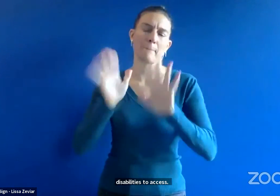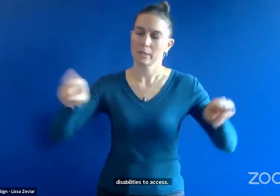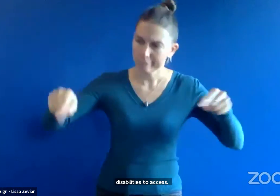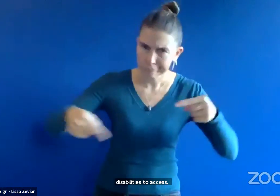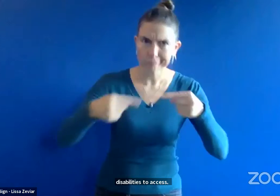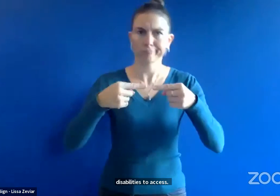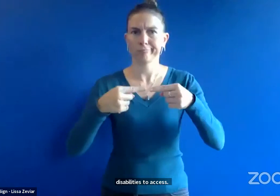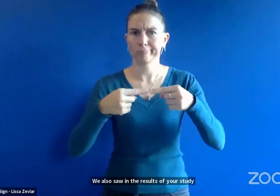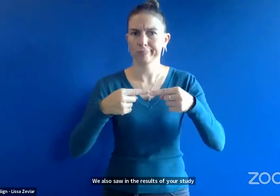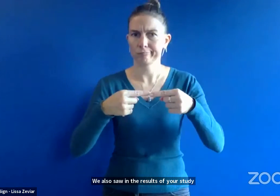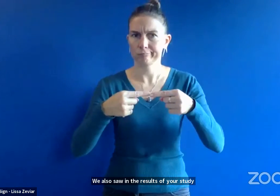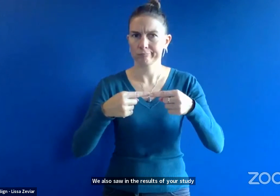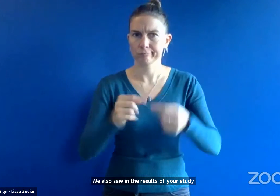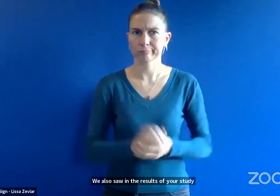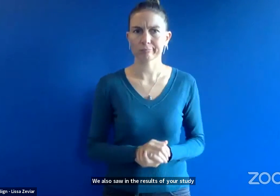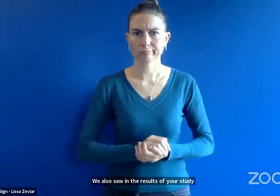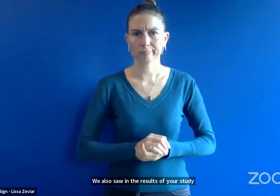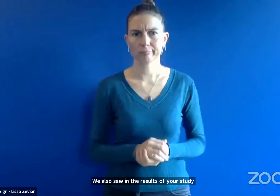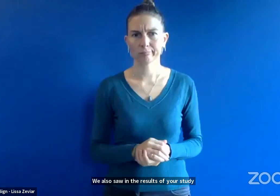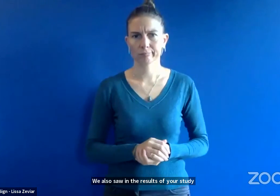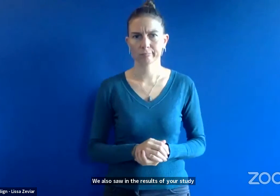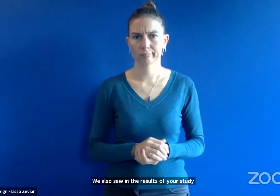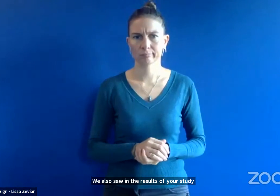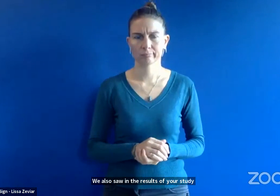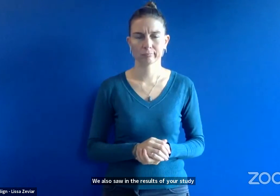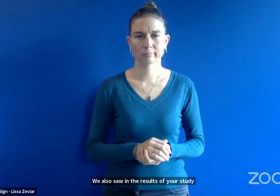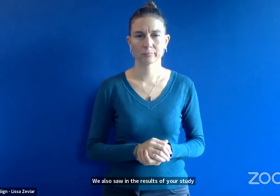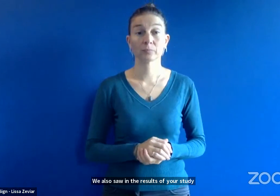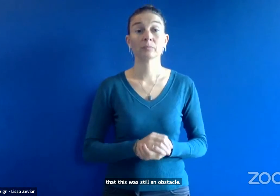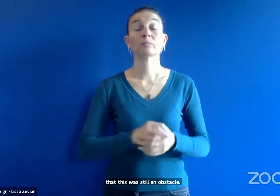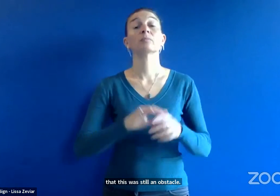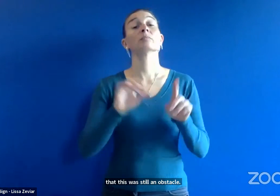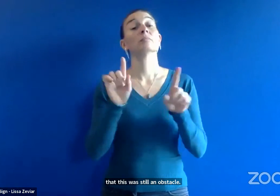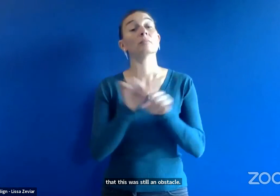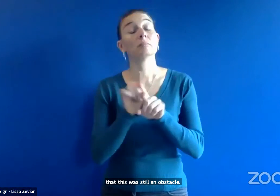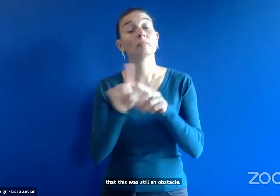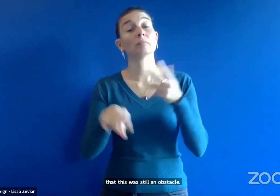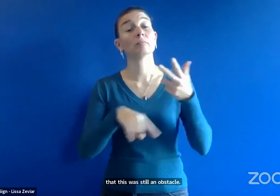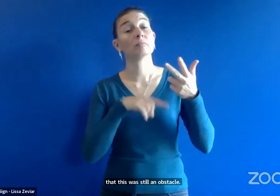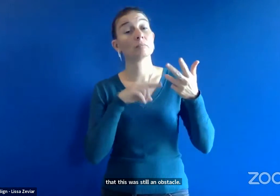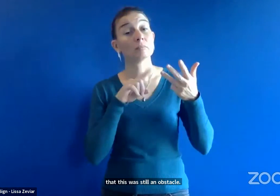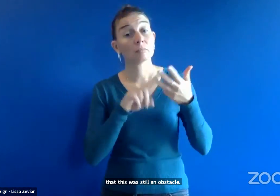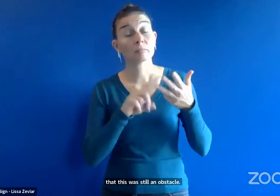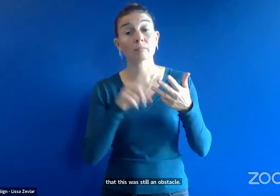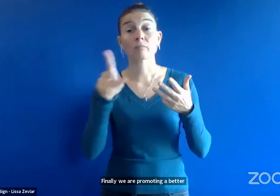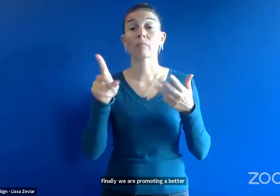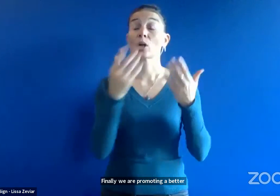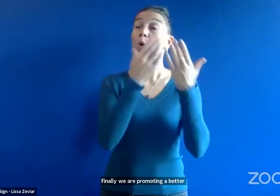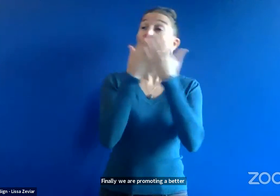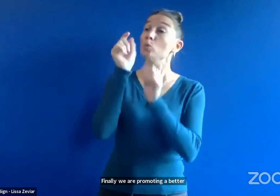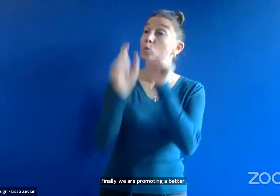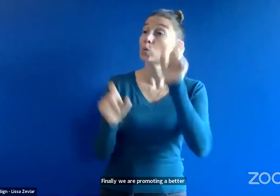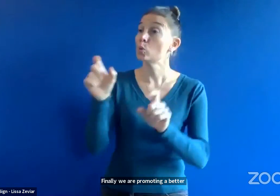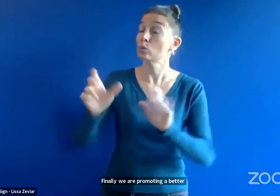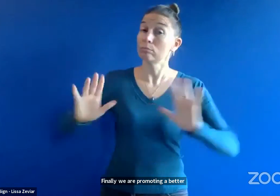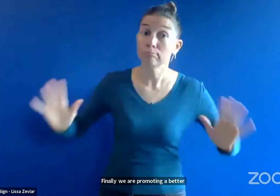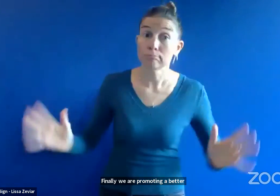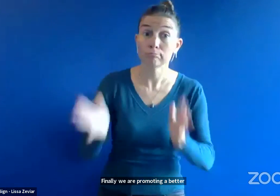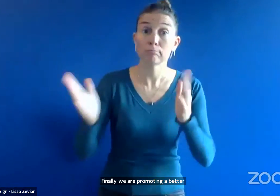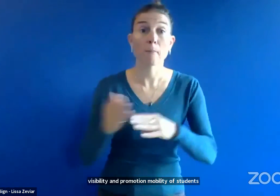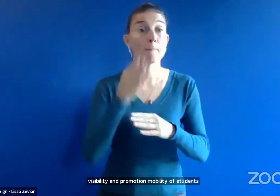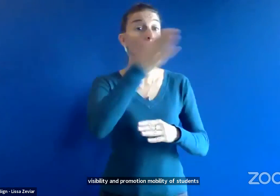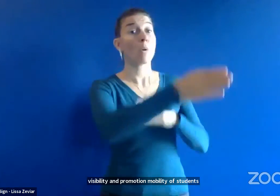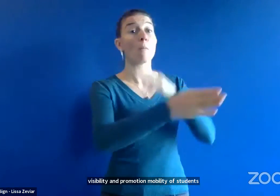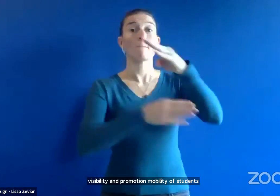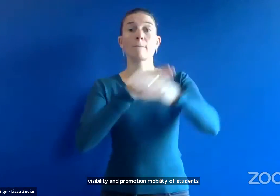finally, we are also promoting a better visibility and promotion mobility of students, and helping universities